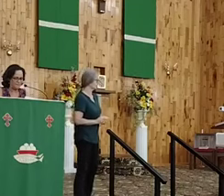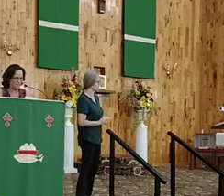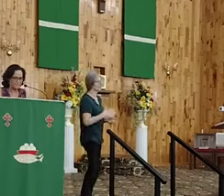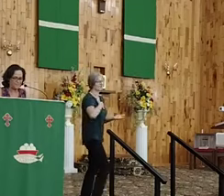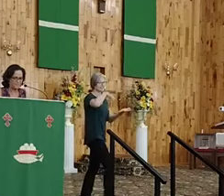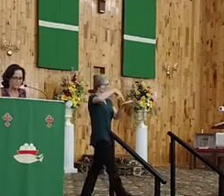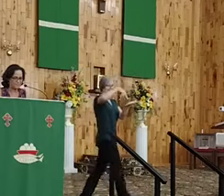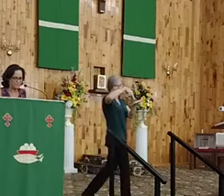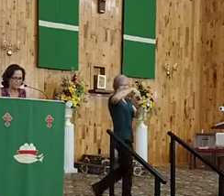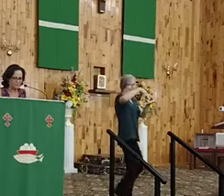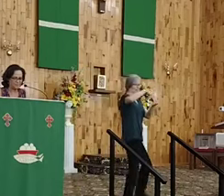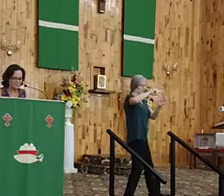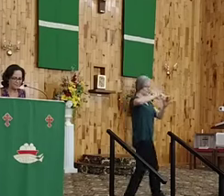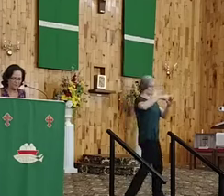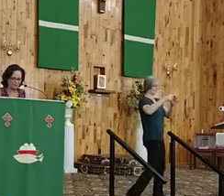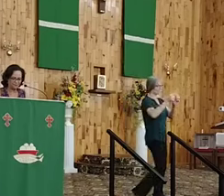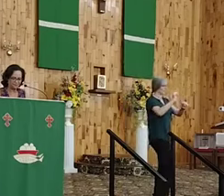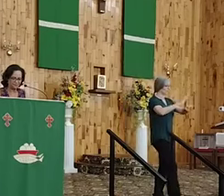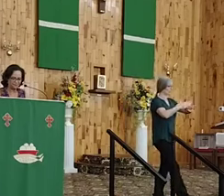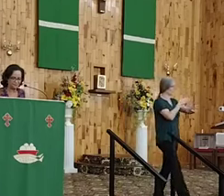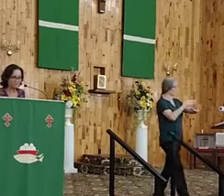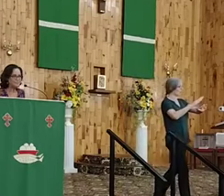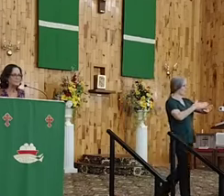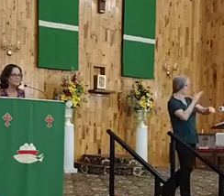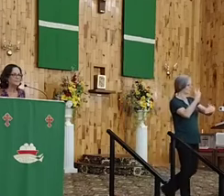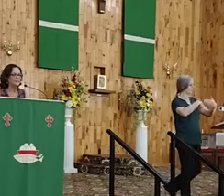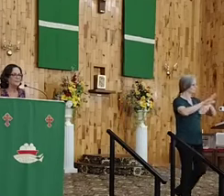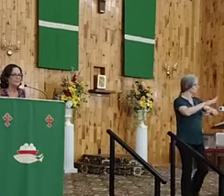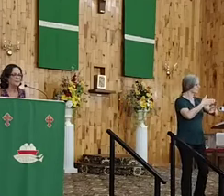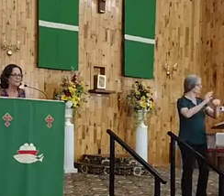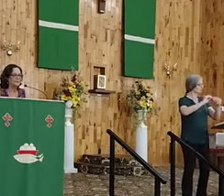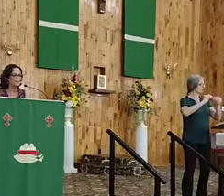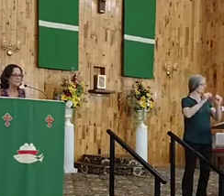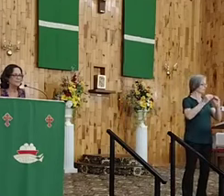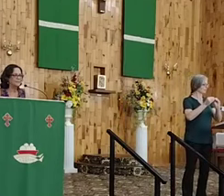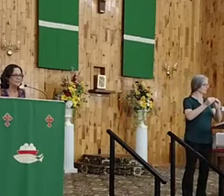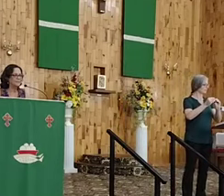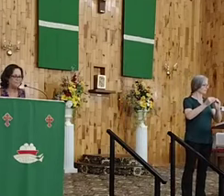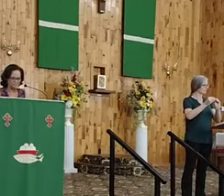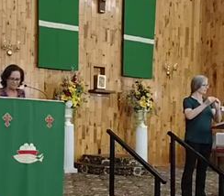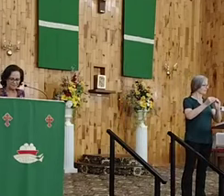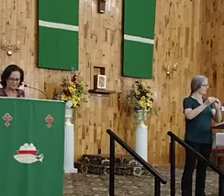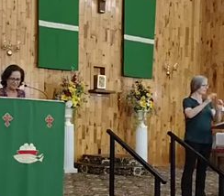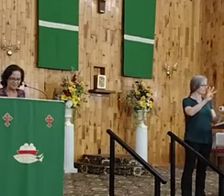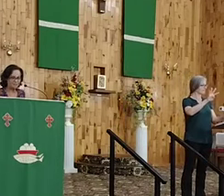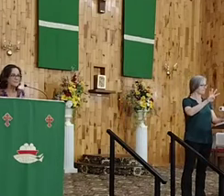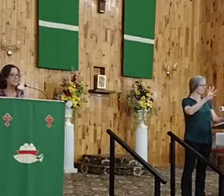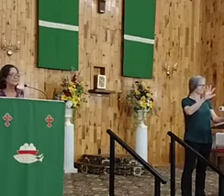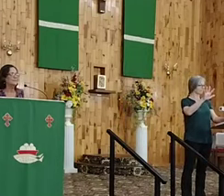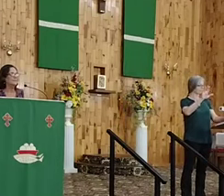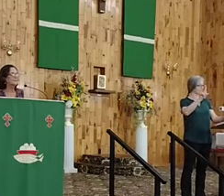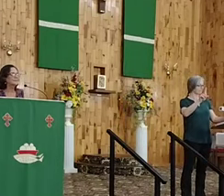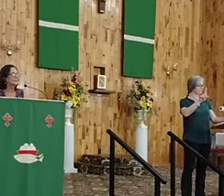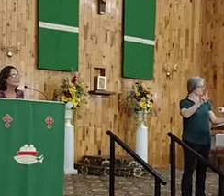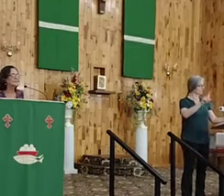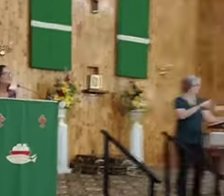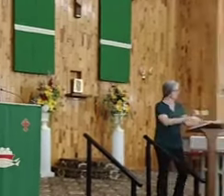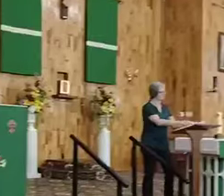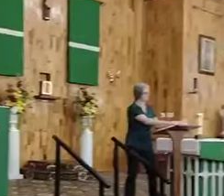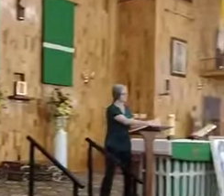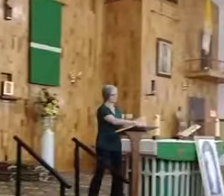Stand as we begin our Mass with song. Our entrance hymn is in the Heritage Missal at number 451. All are